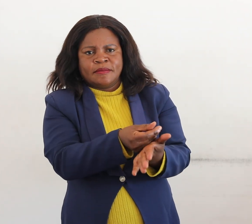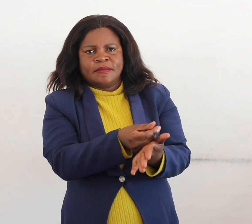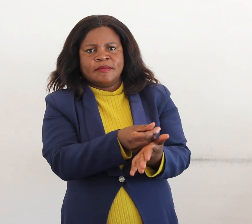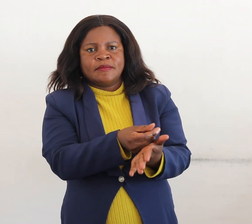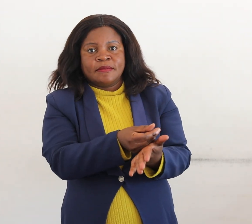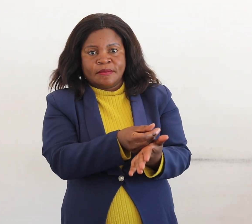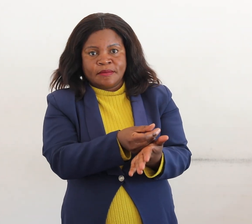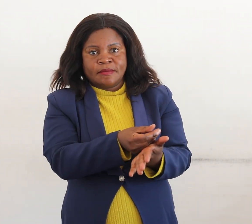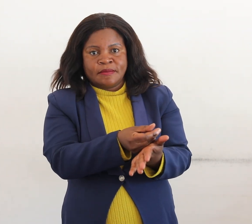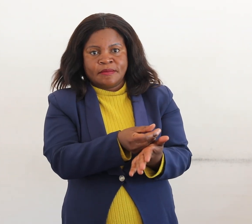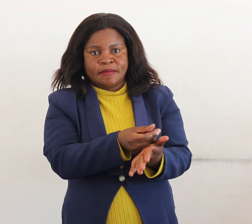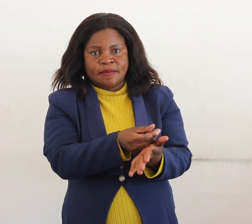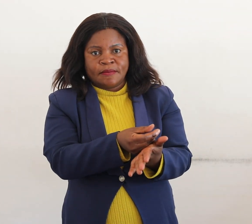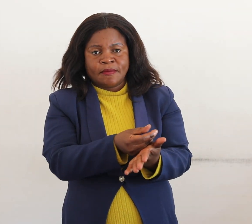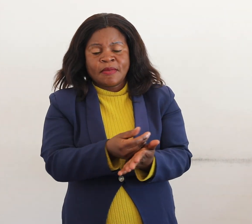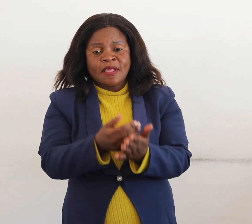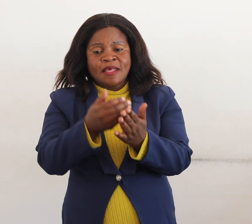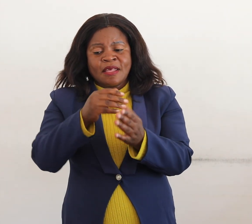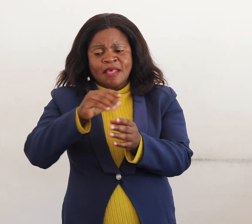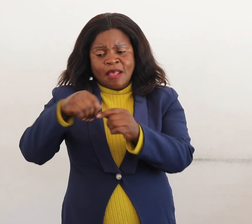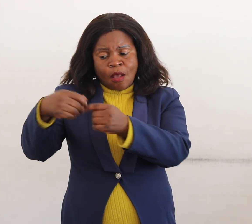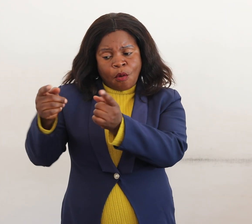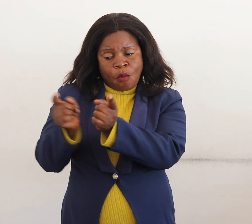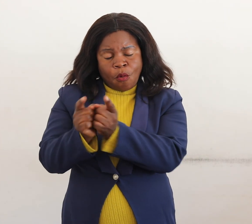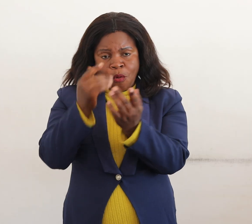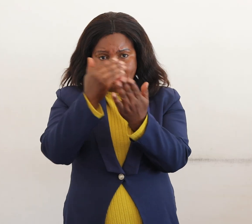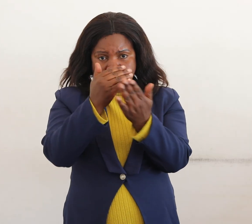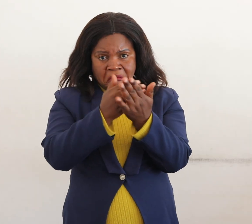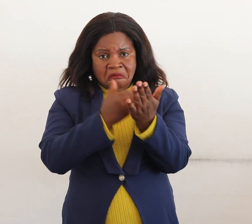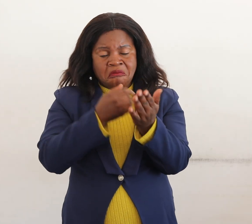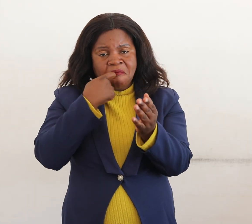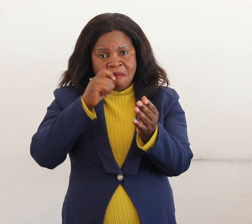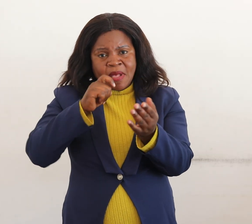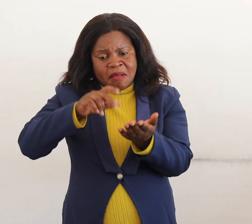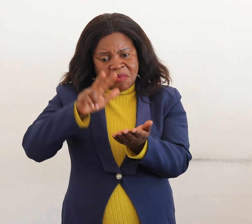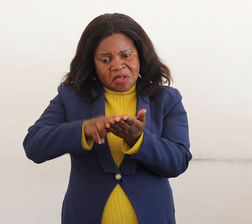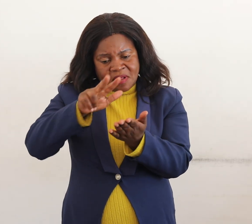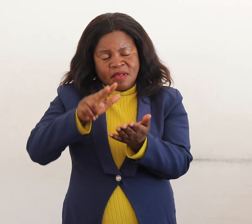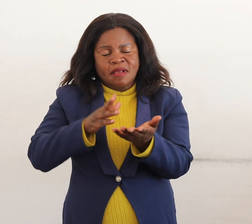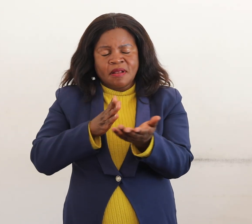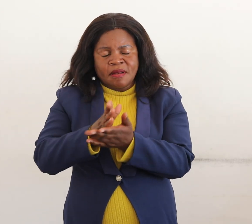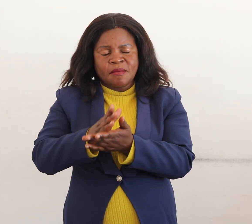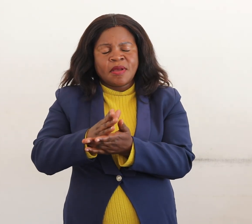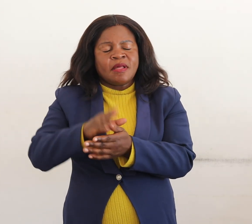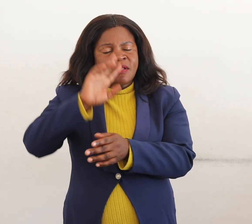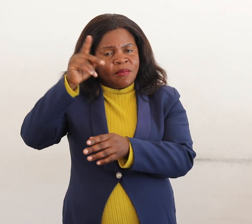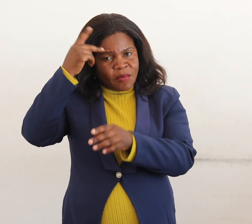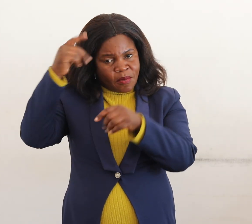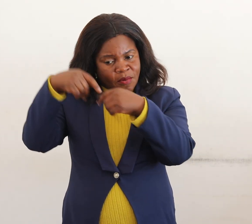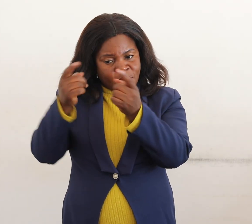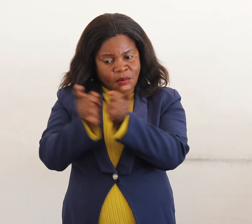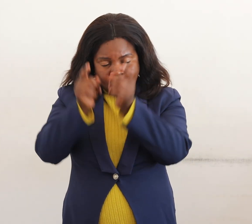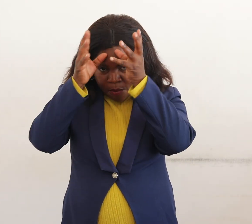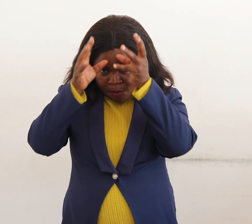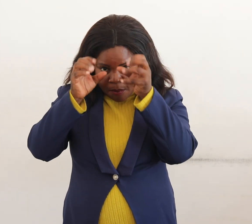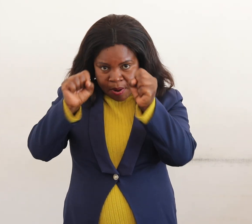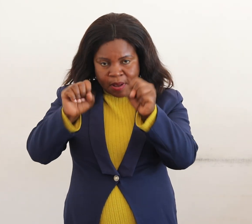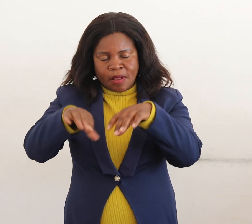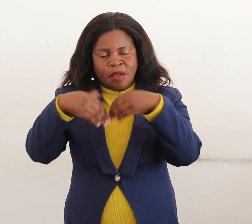The party list must be signed by the party president or secretary general. This shows that the